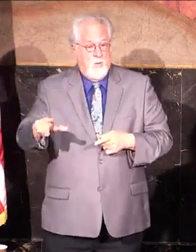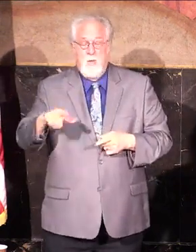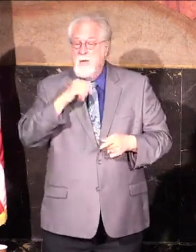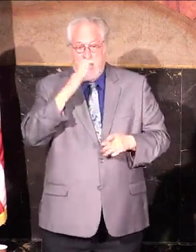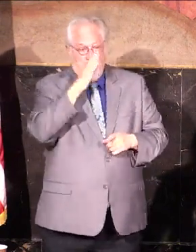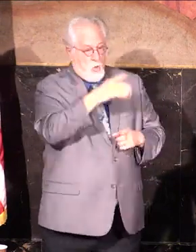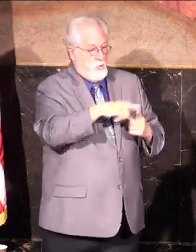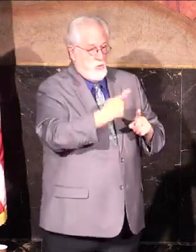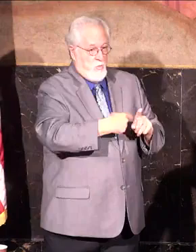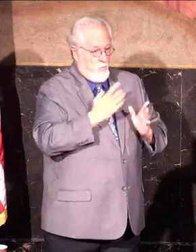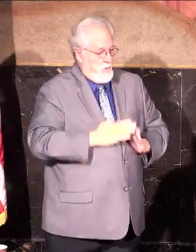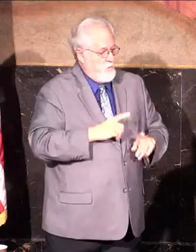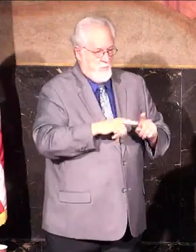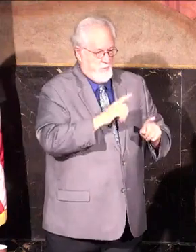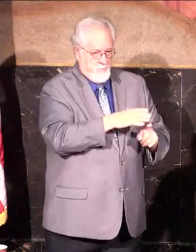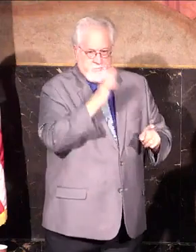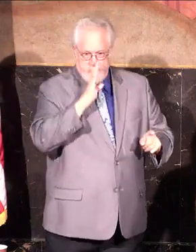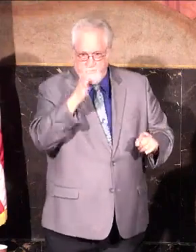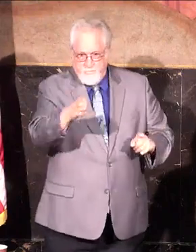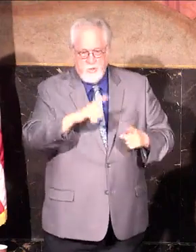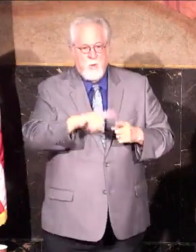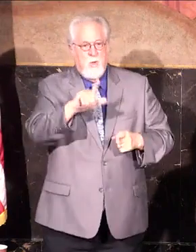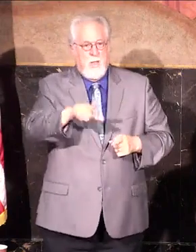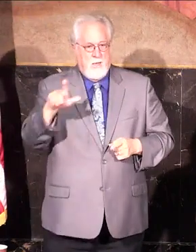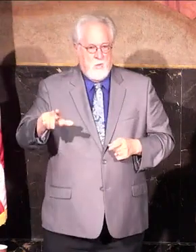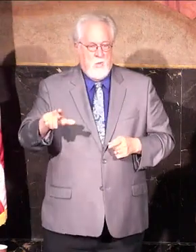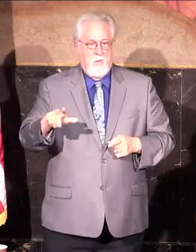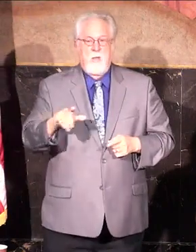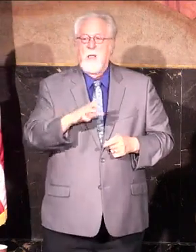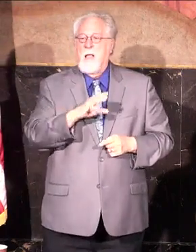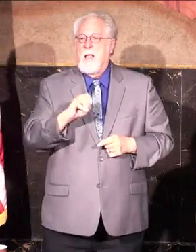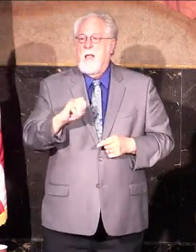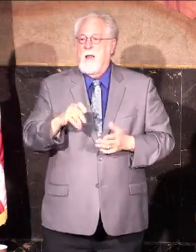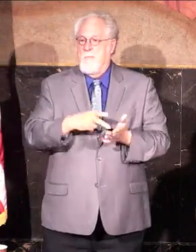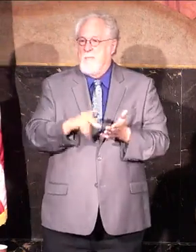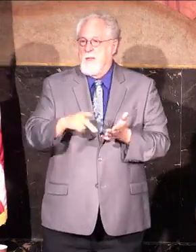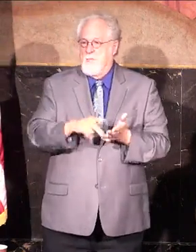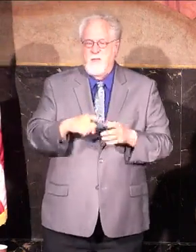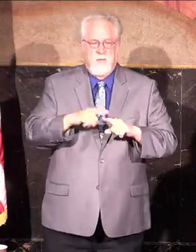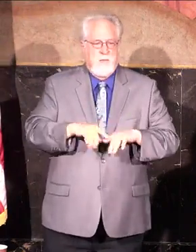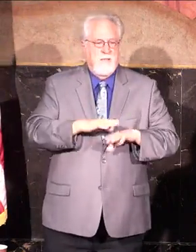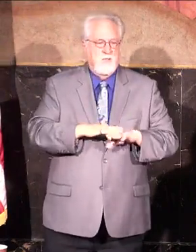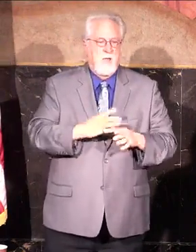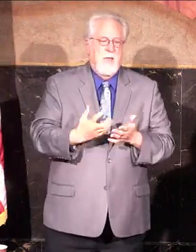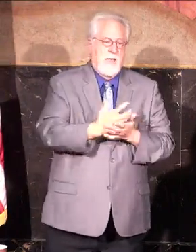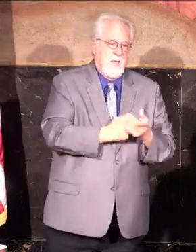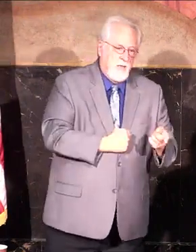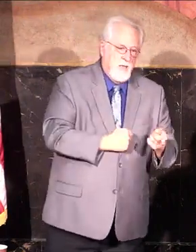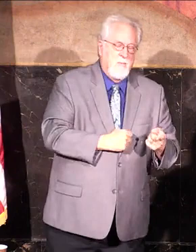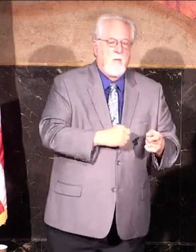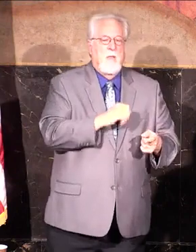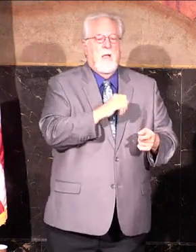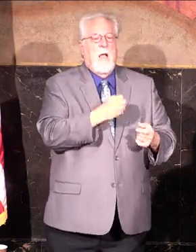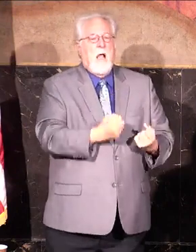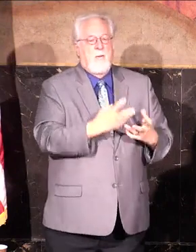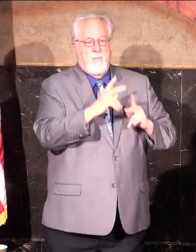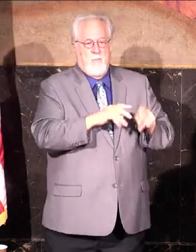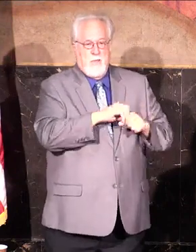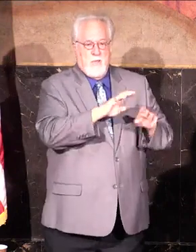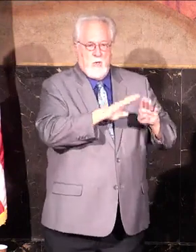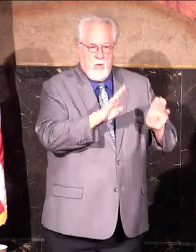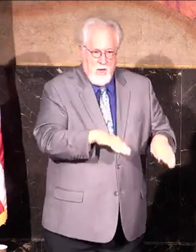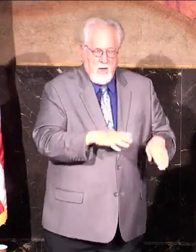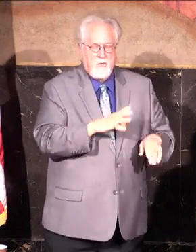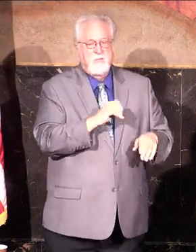go to the renters, but they'll go directly to the landlords. The payment amount depends upon income, household size, and fair